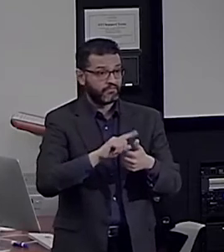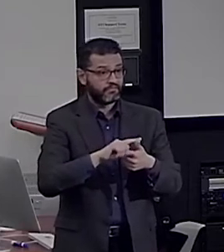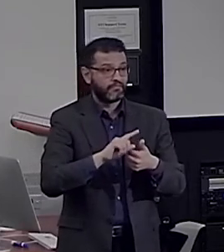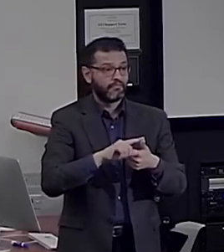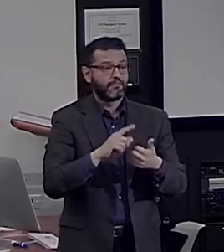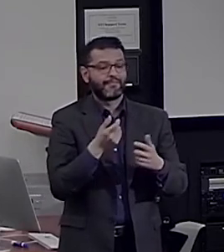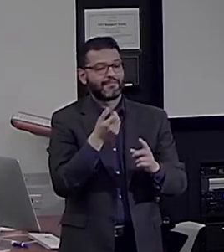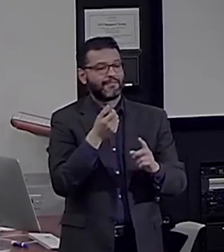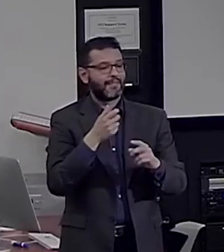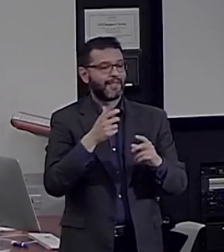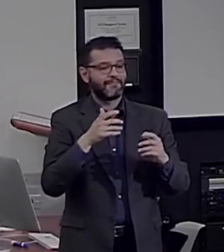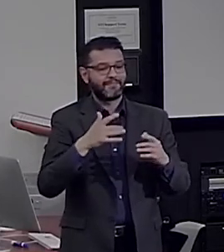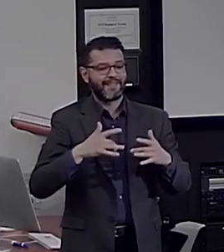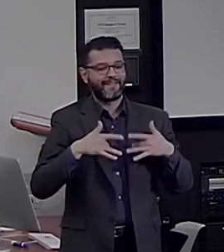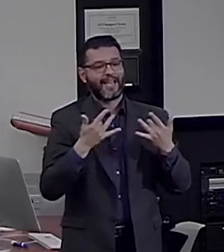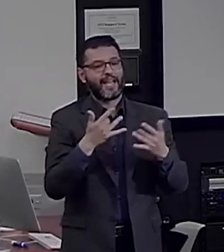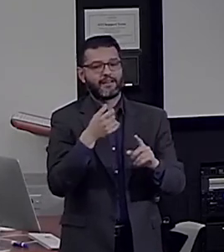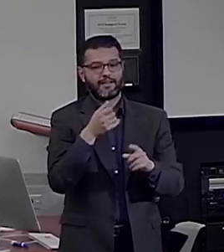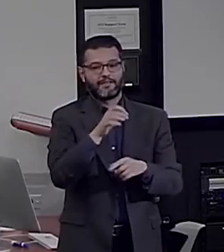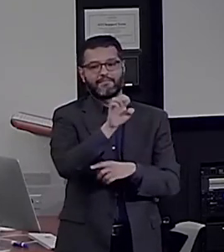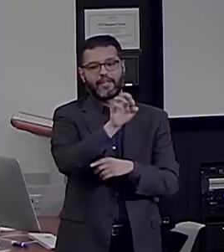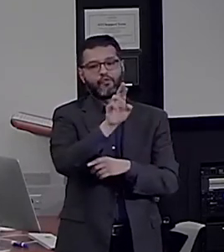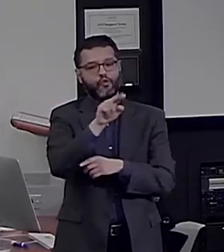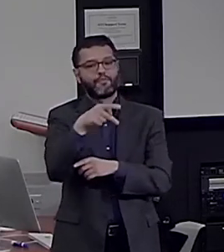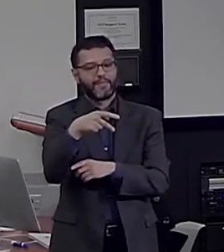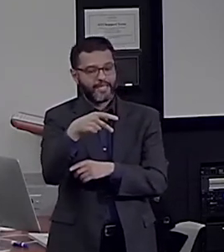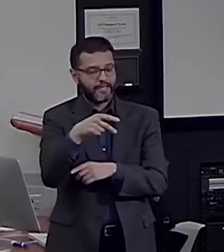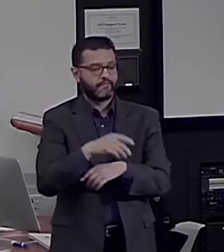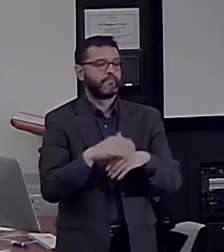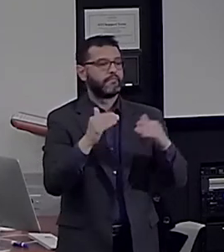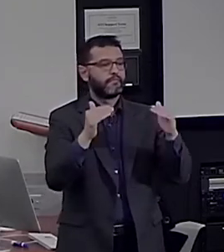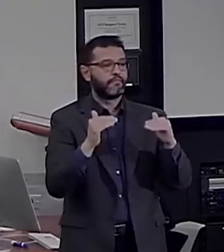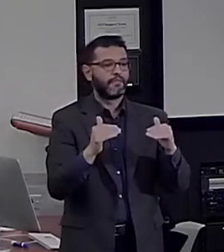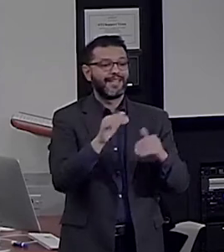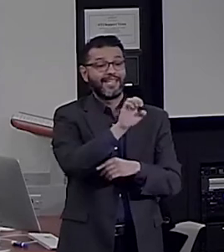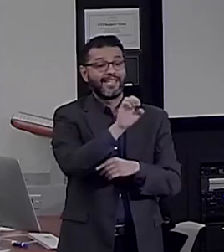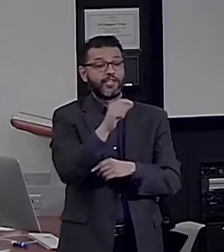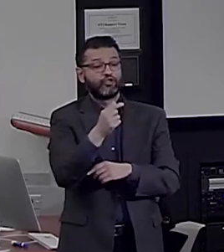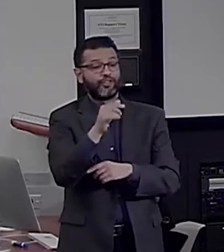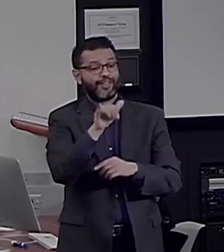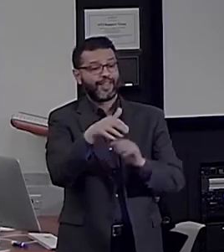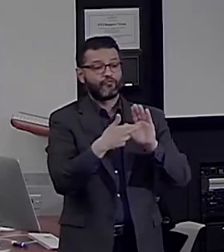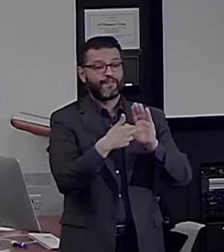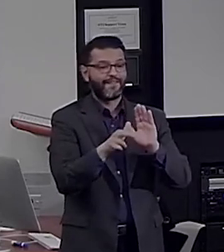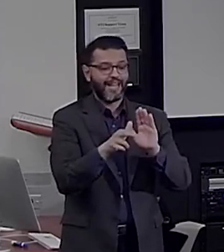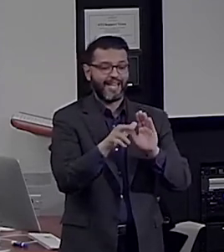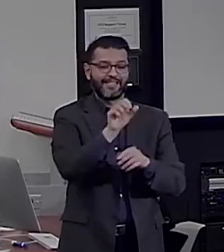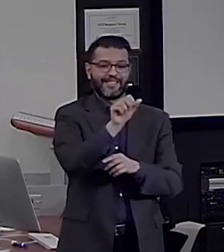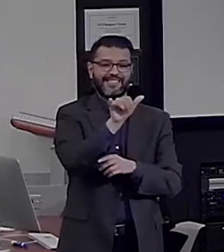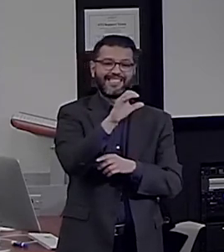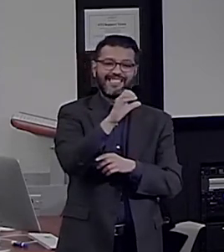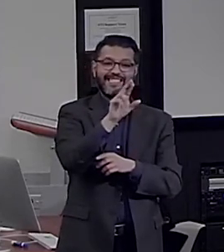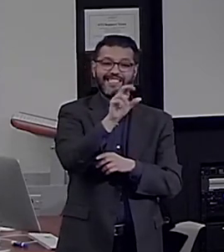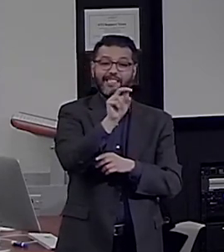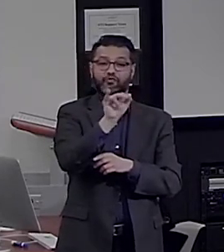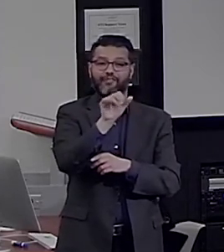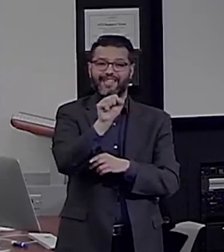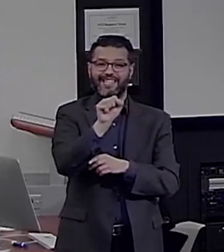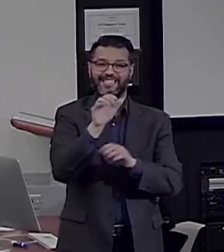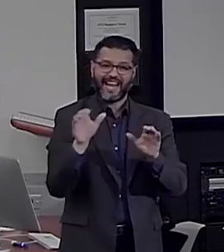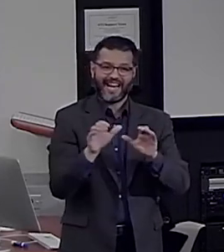event related potentials EEG activity reflects the summation of the synchronous activity of millions of